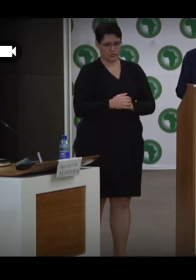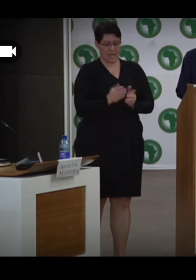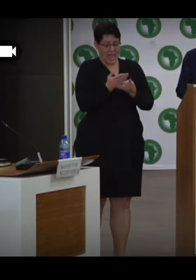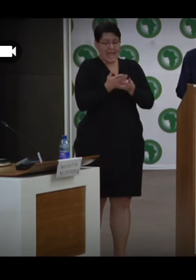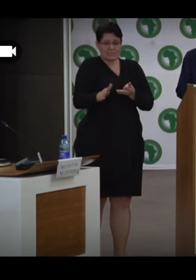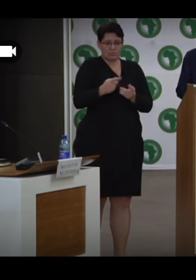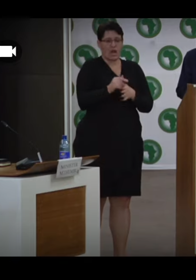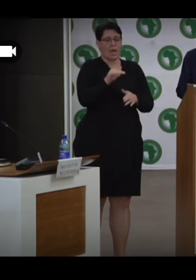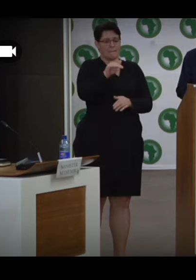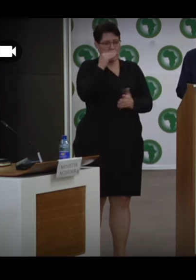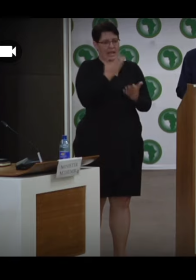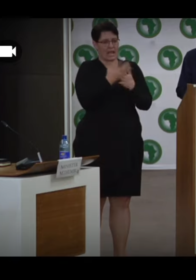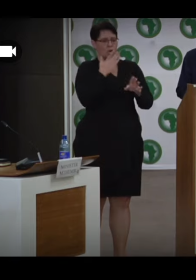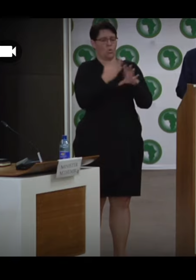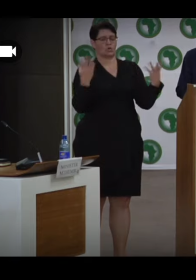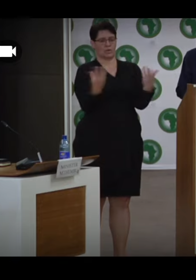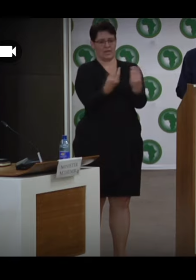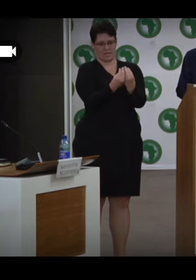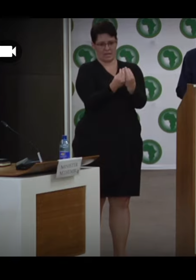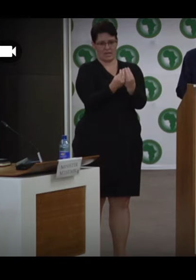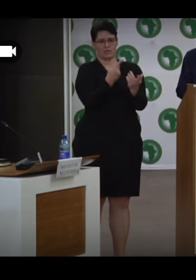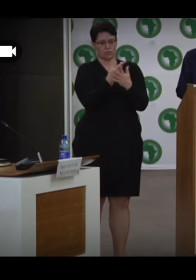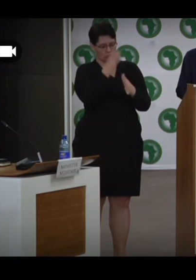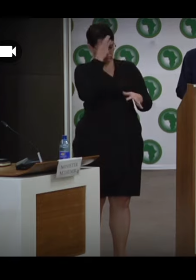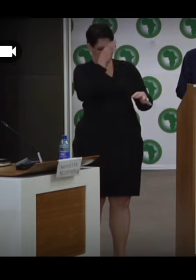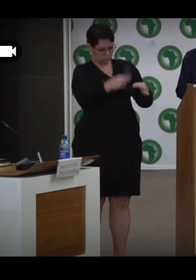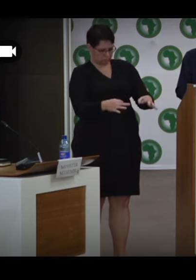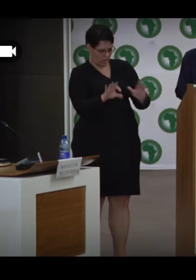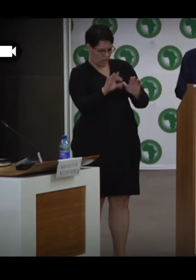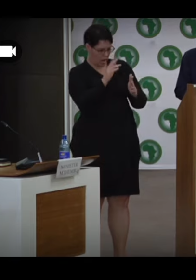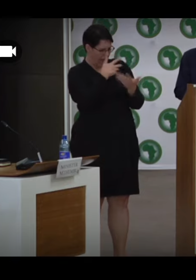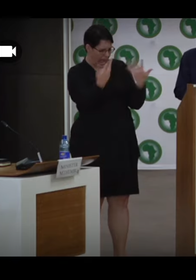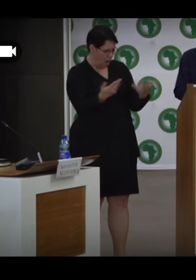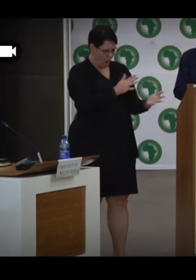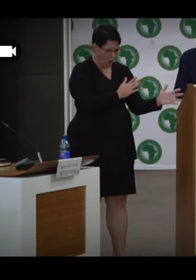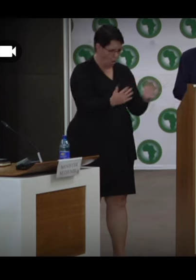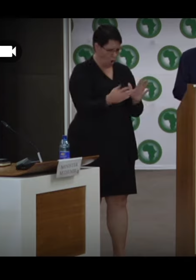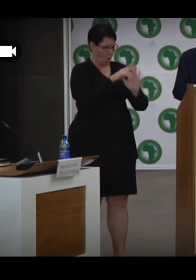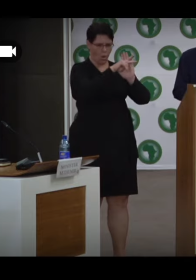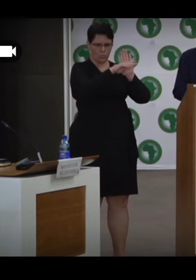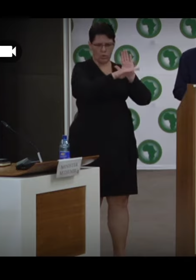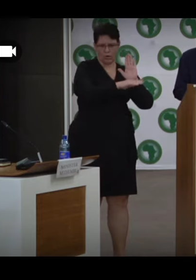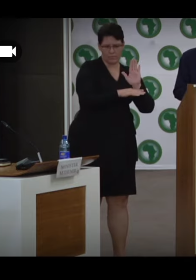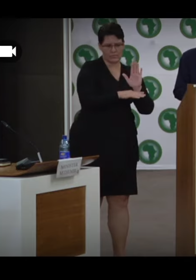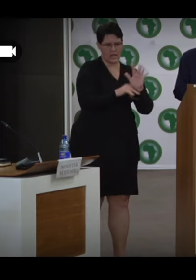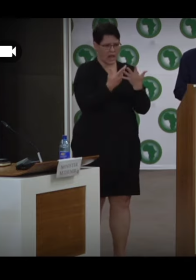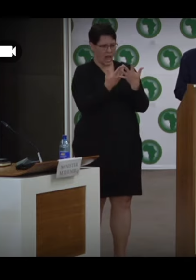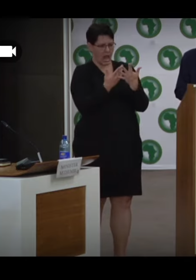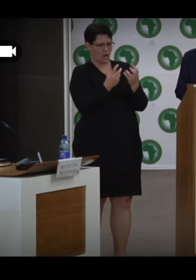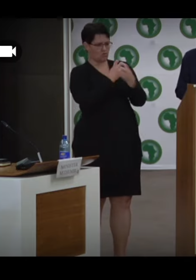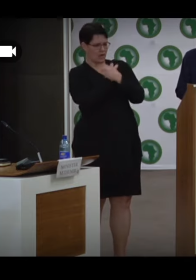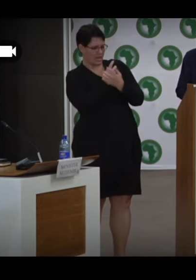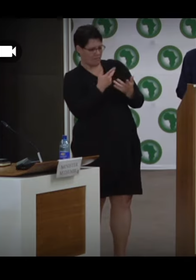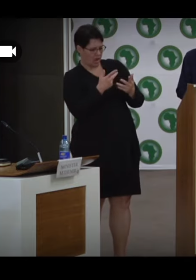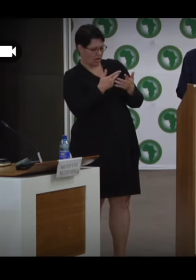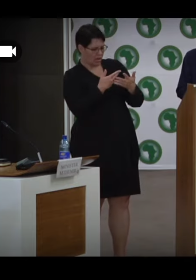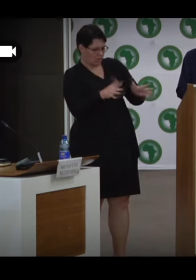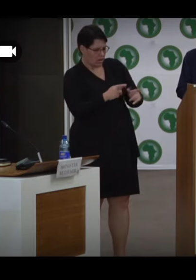allow banks to work together to devise programs and relief measures which can help small